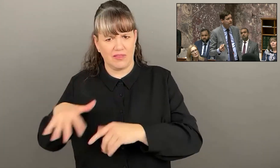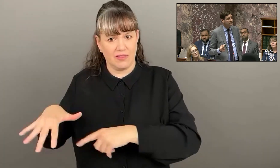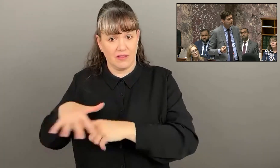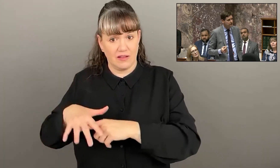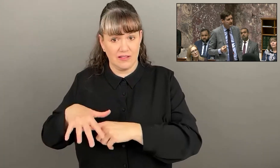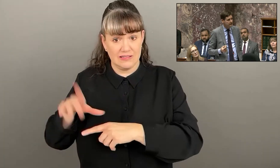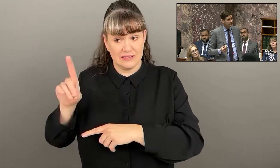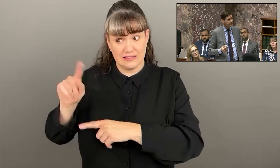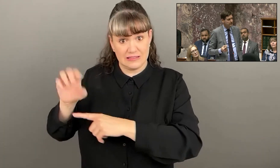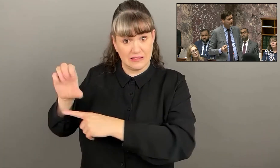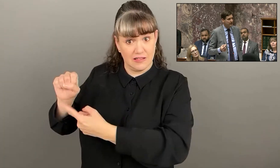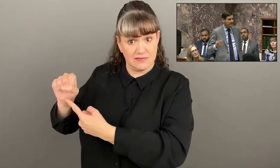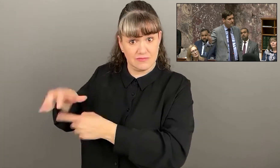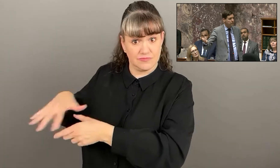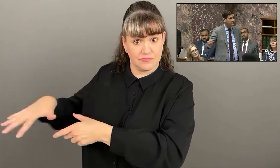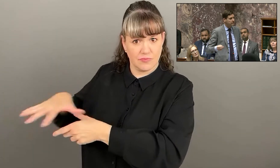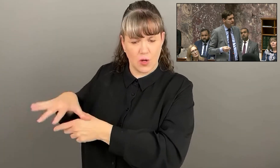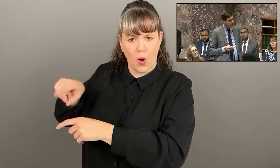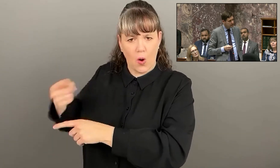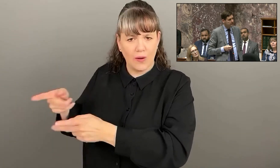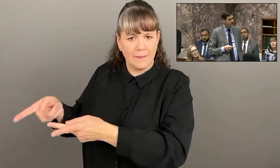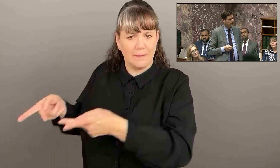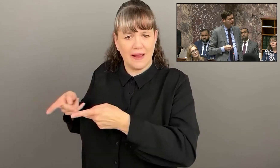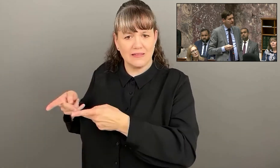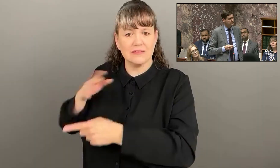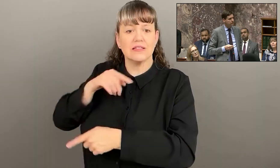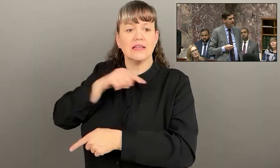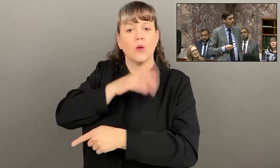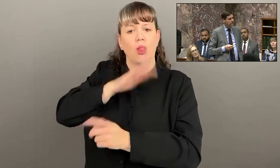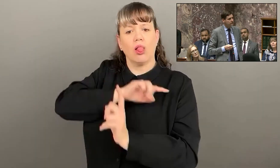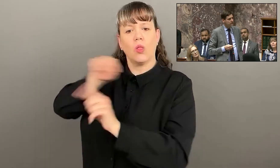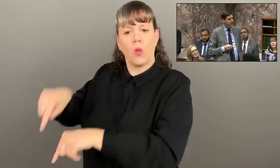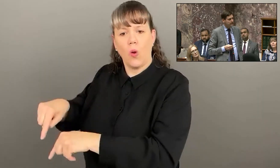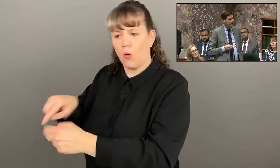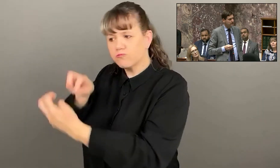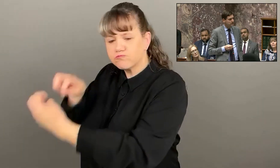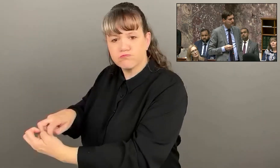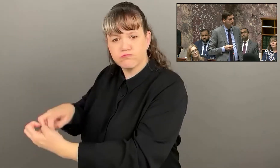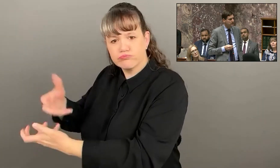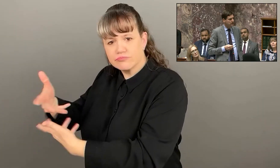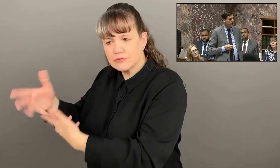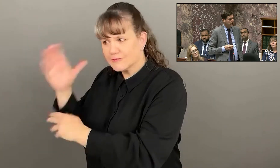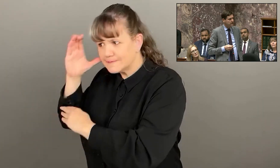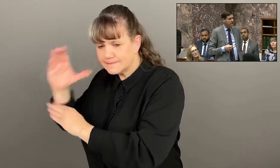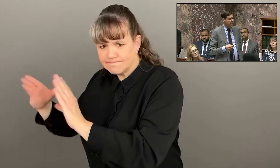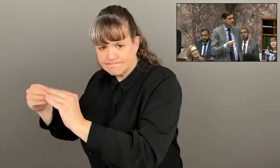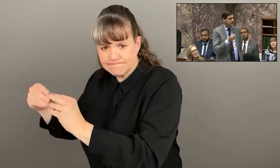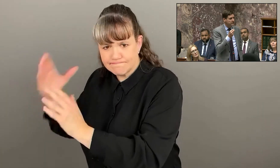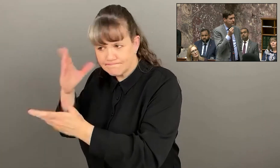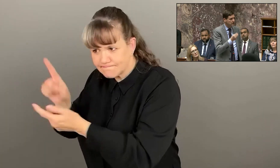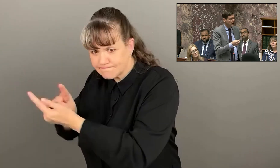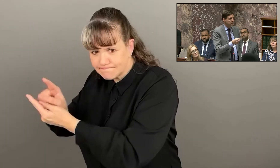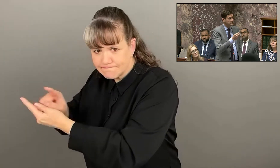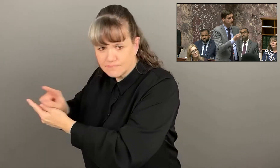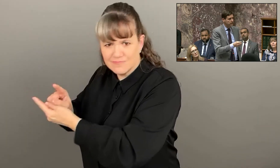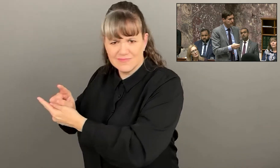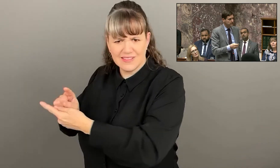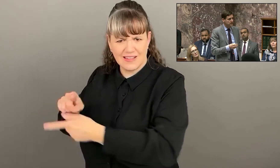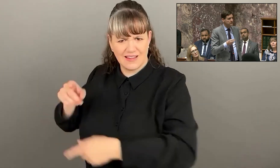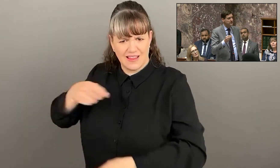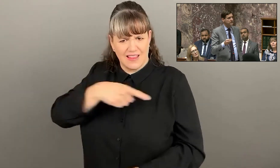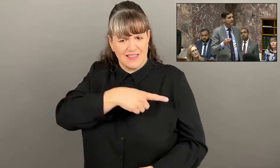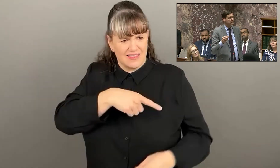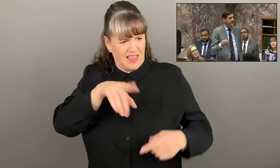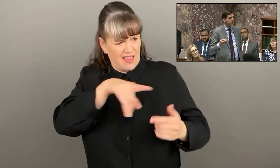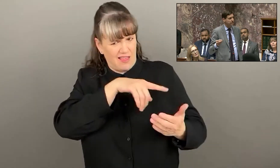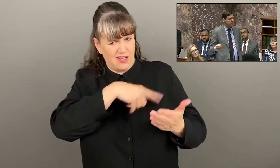to hear from them firsthand. And that's a point of critique. It's been raised over and over again. He's got experience in law. He's a lawyer. He's